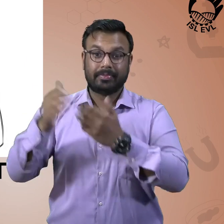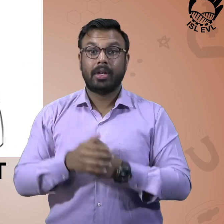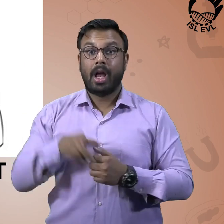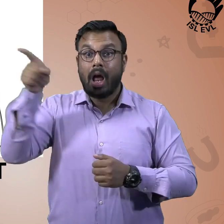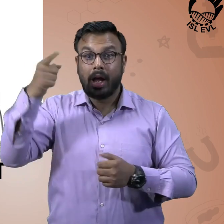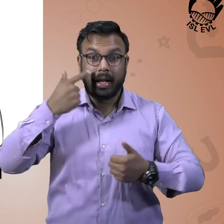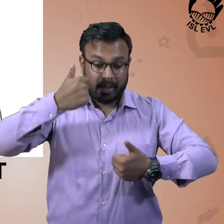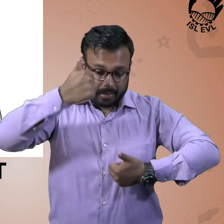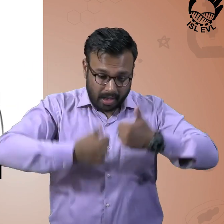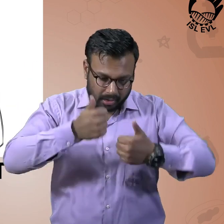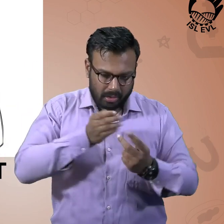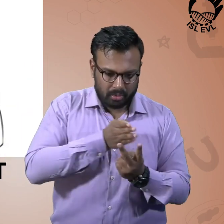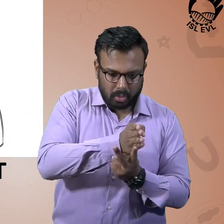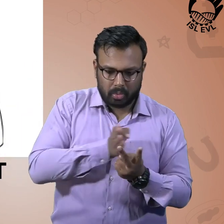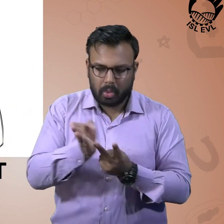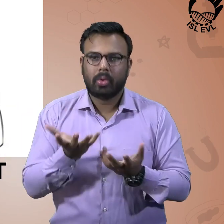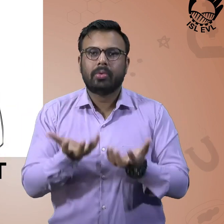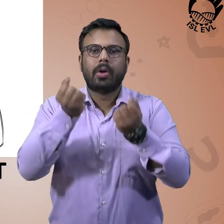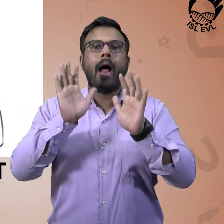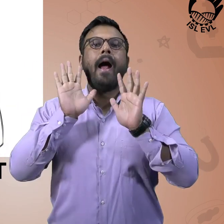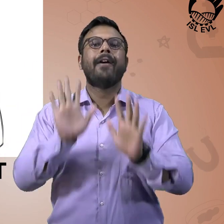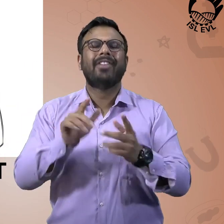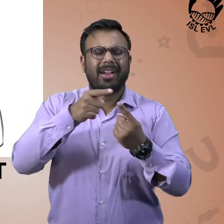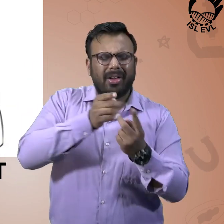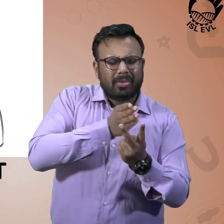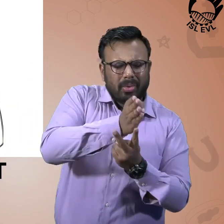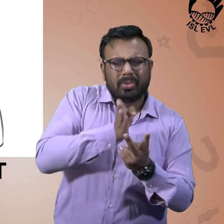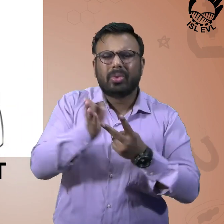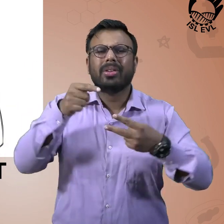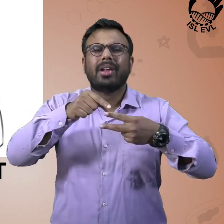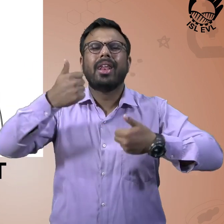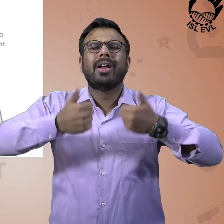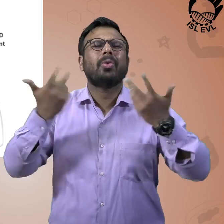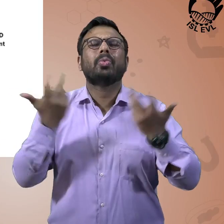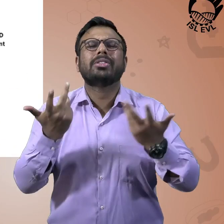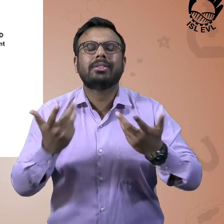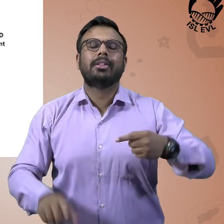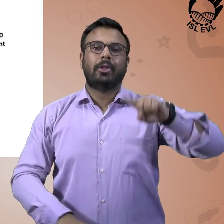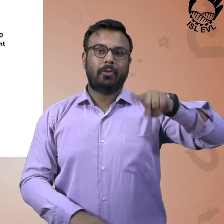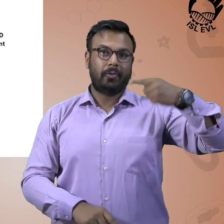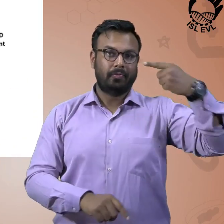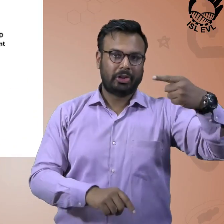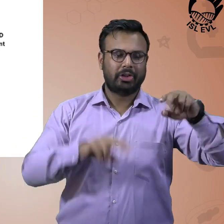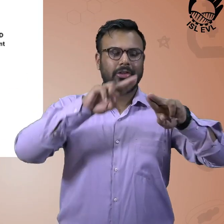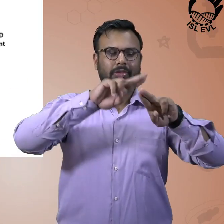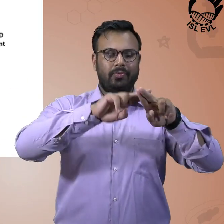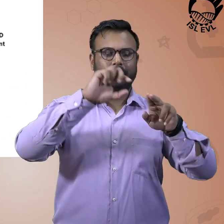The typical method for typing blood involves two steps. The first is